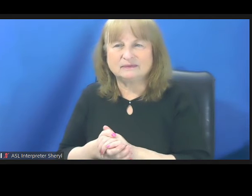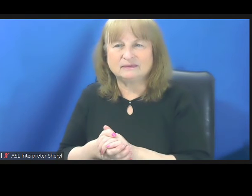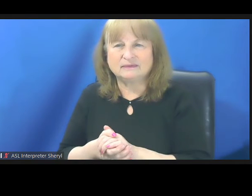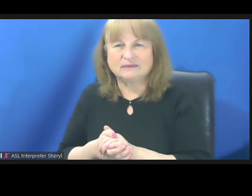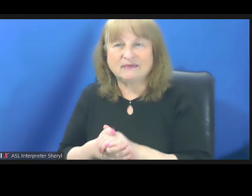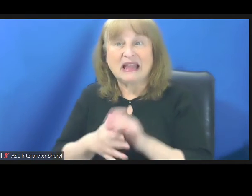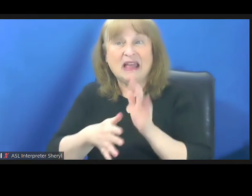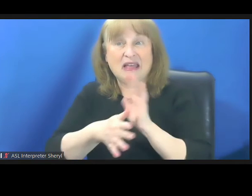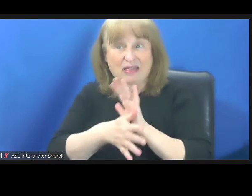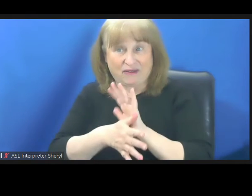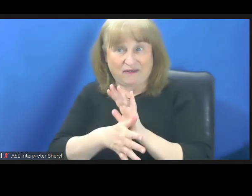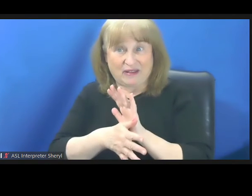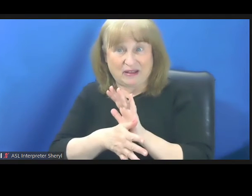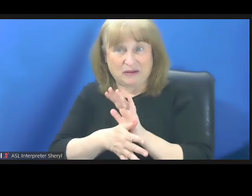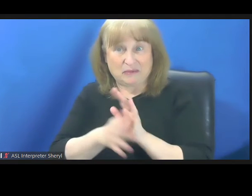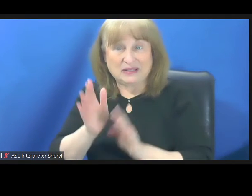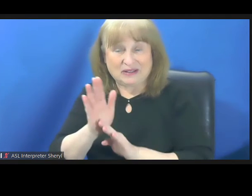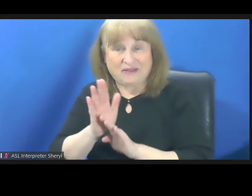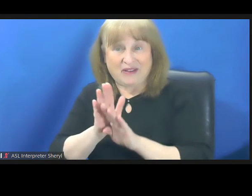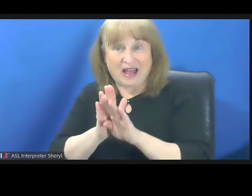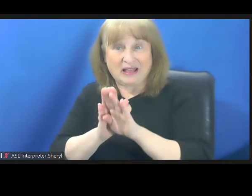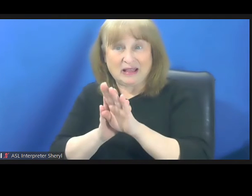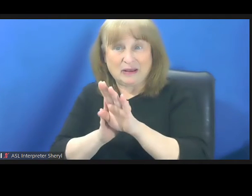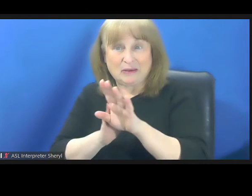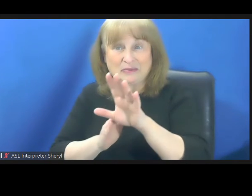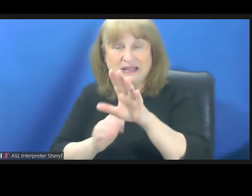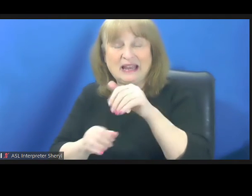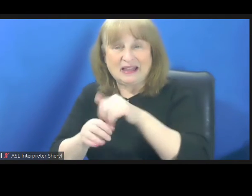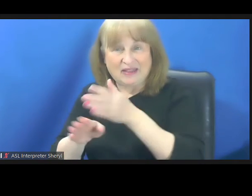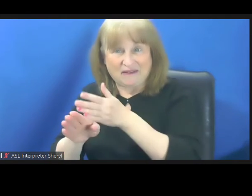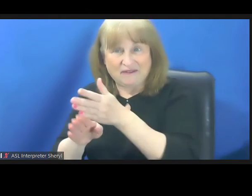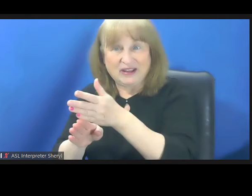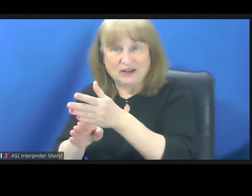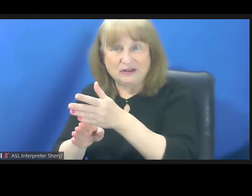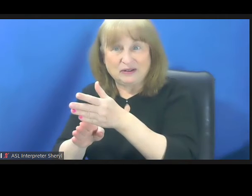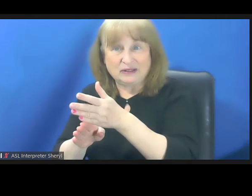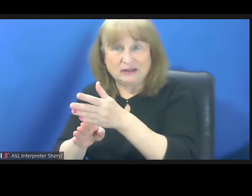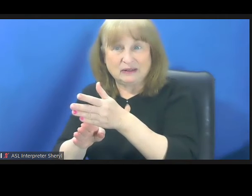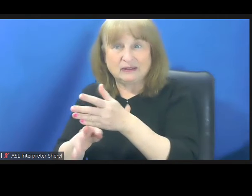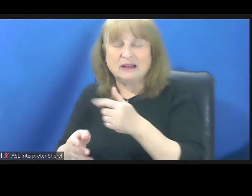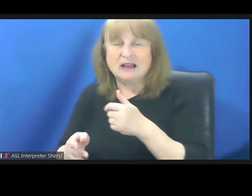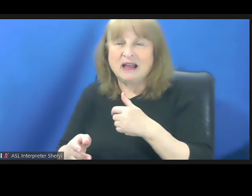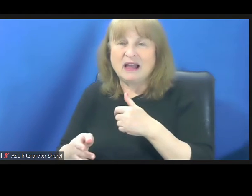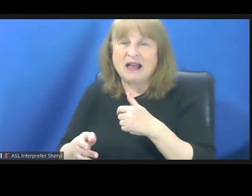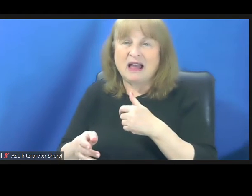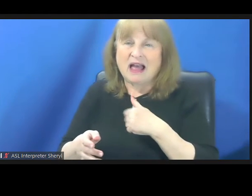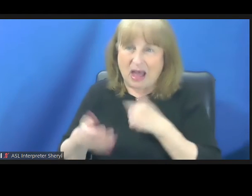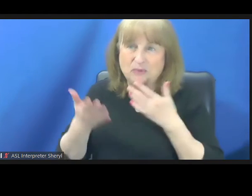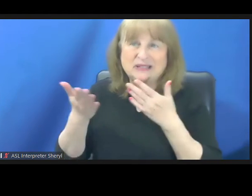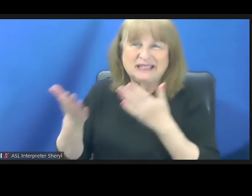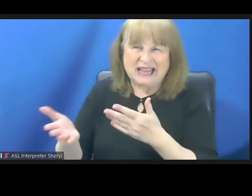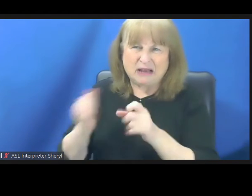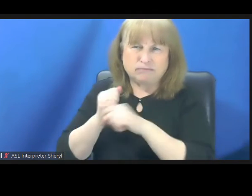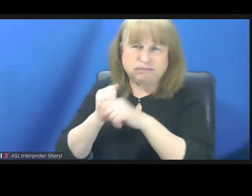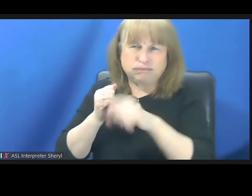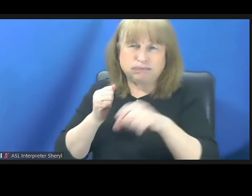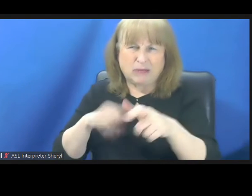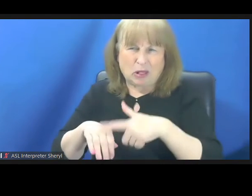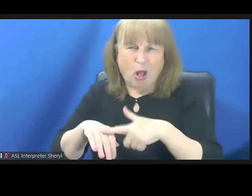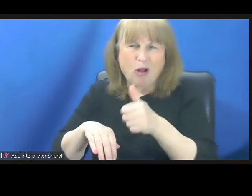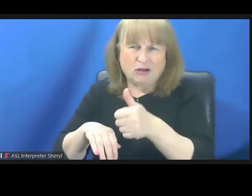The film then developed in your field. I was there a bit longer